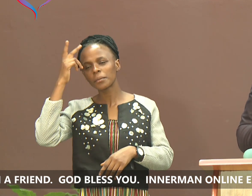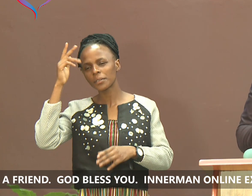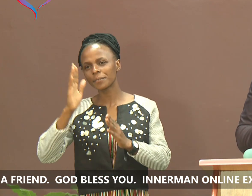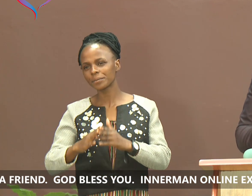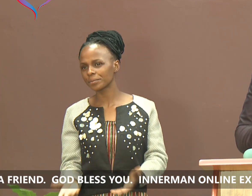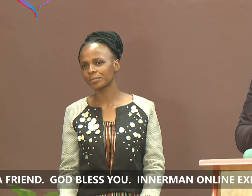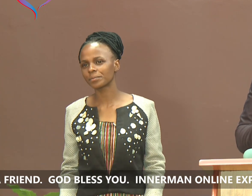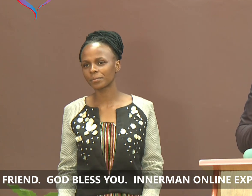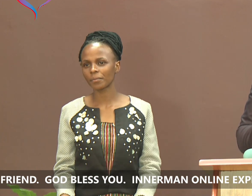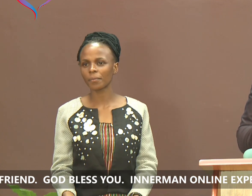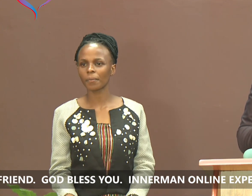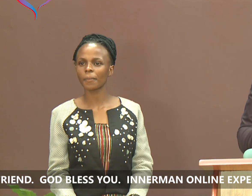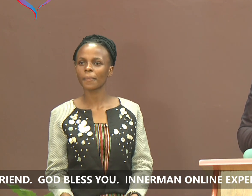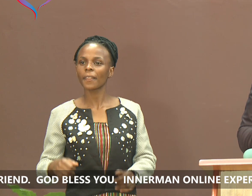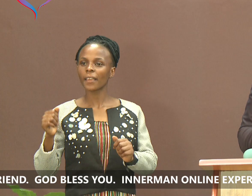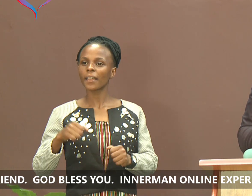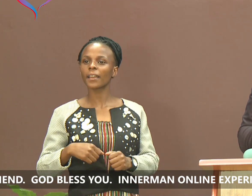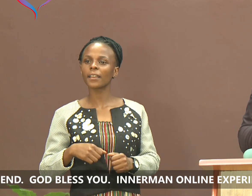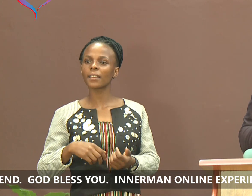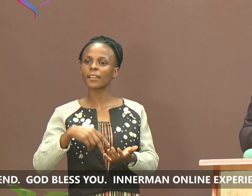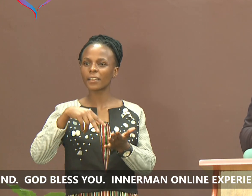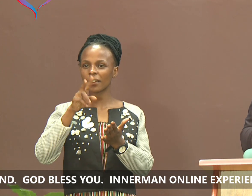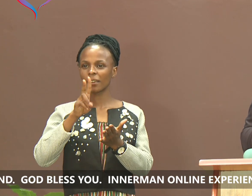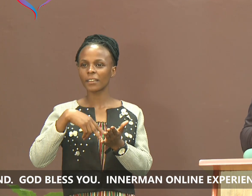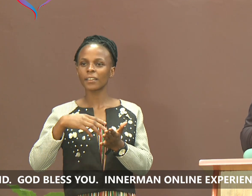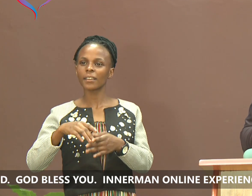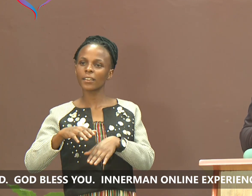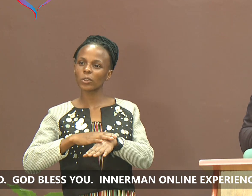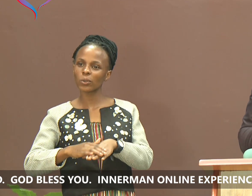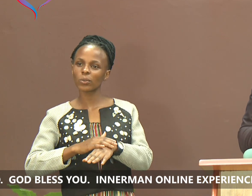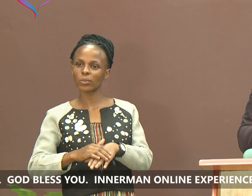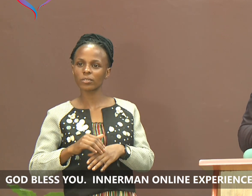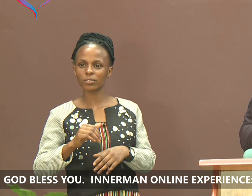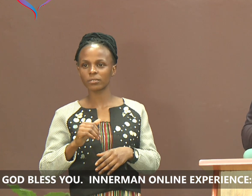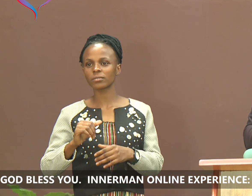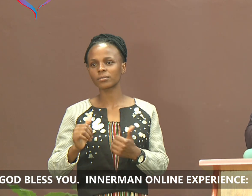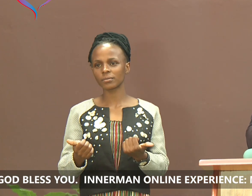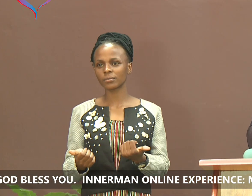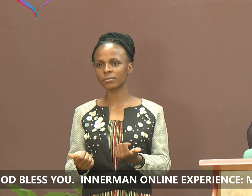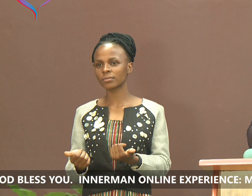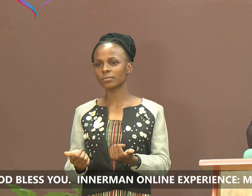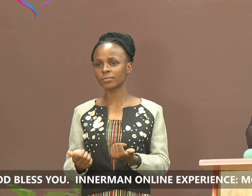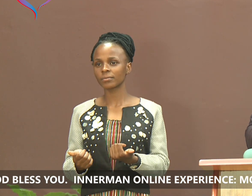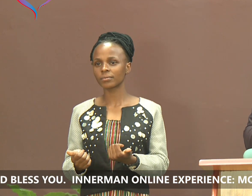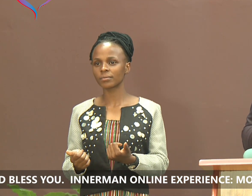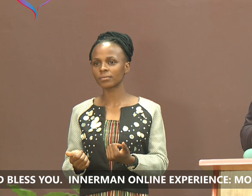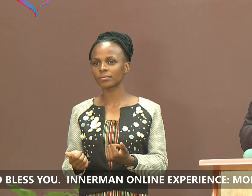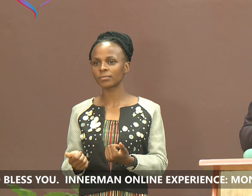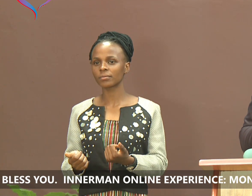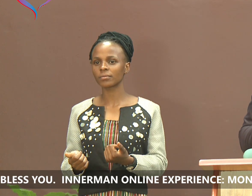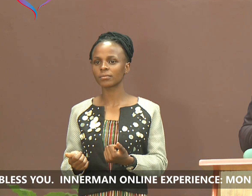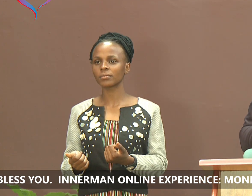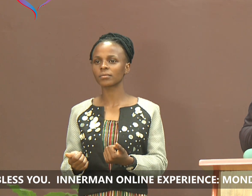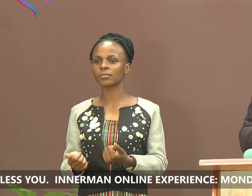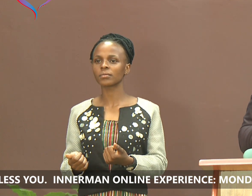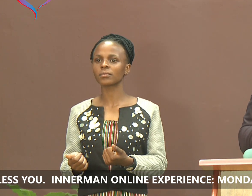like I lions? I can read Luganda very well. Nze gola bansobola okusoma Luganda bulungi nnyo. I can read Luganda very well. But my father